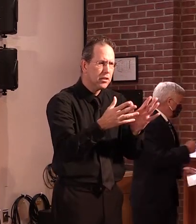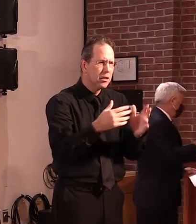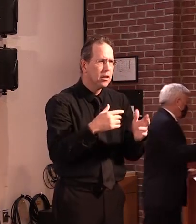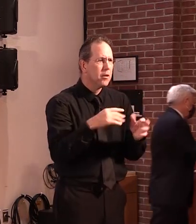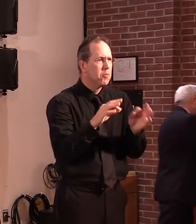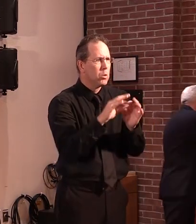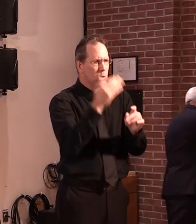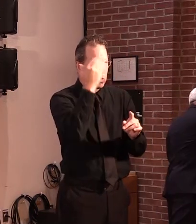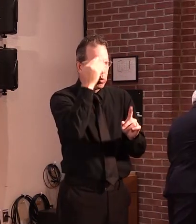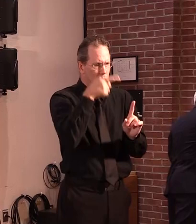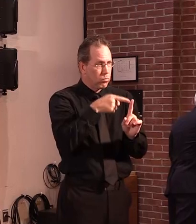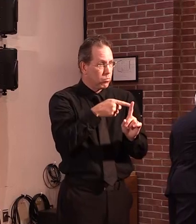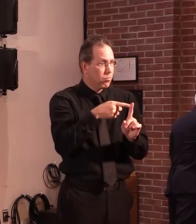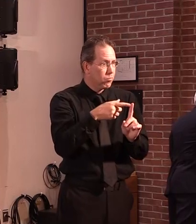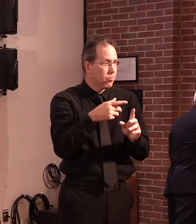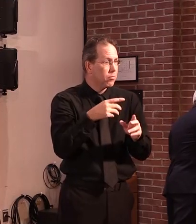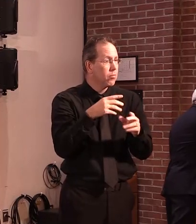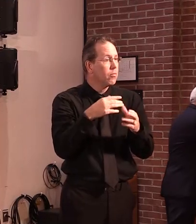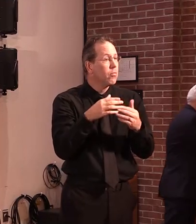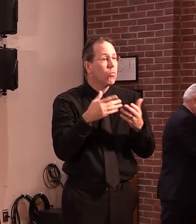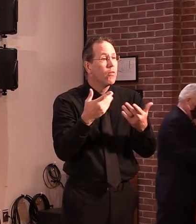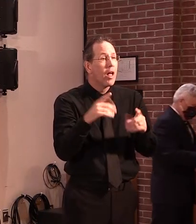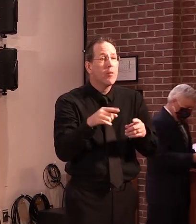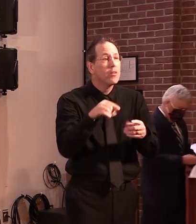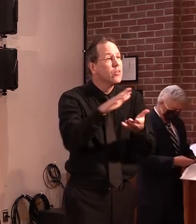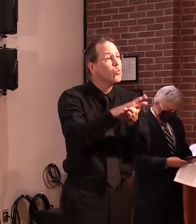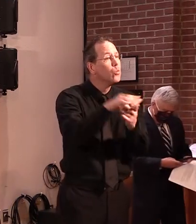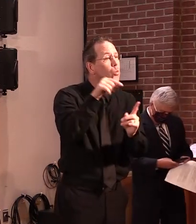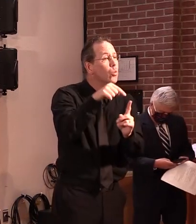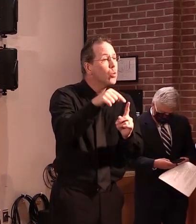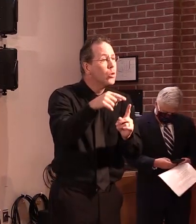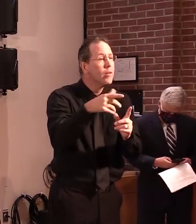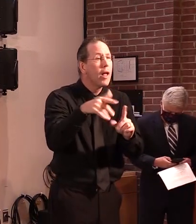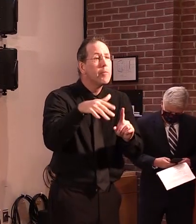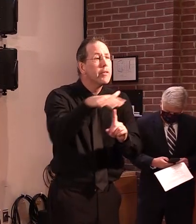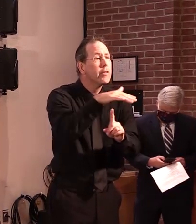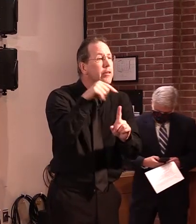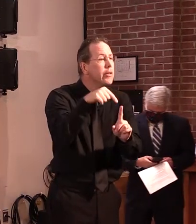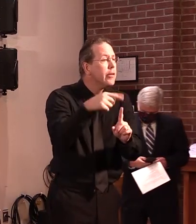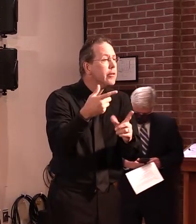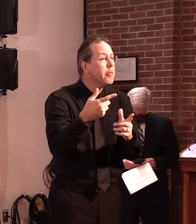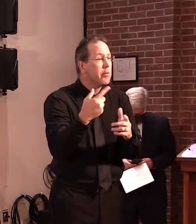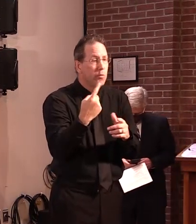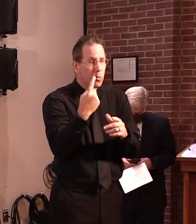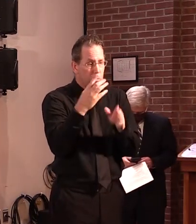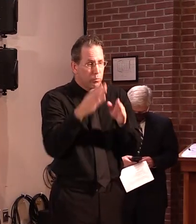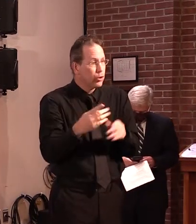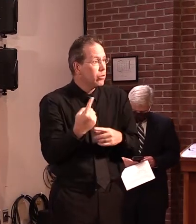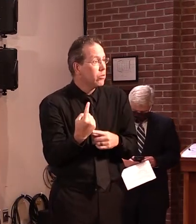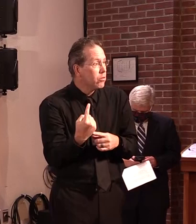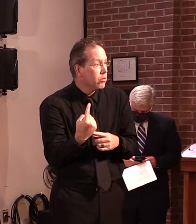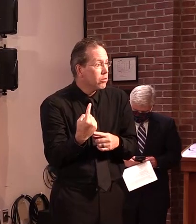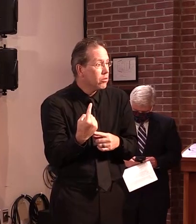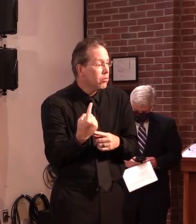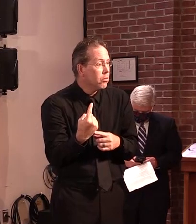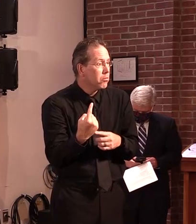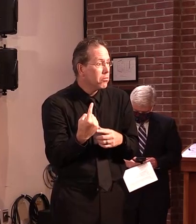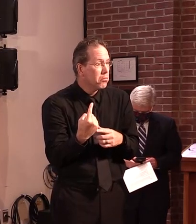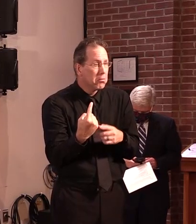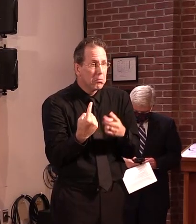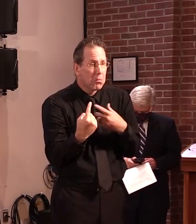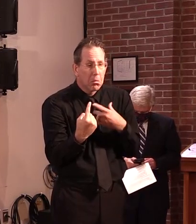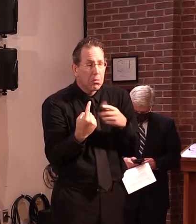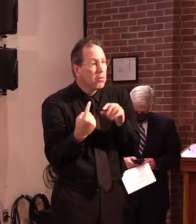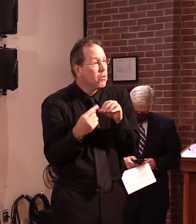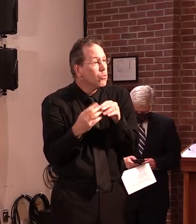quite often in a school environment, it may be isolated to a specific cohort of students,